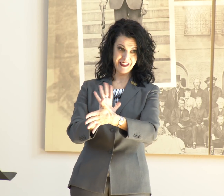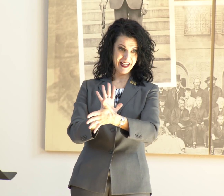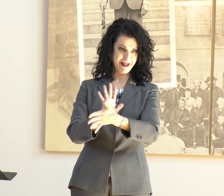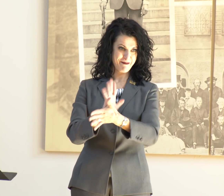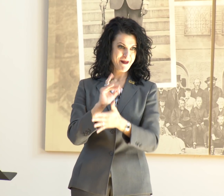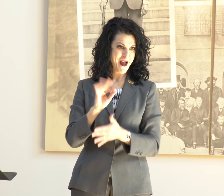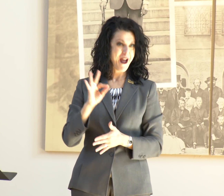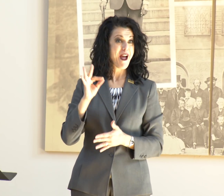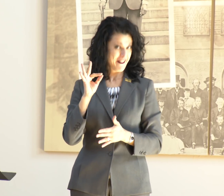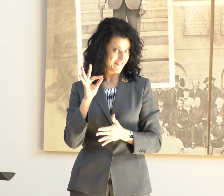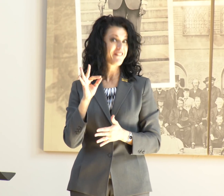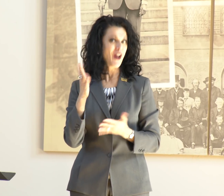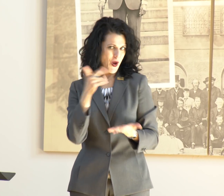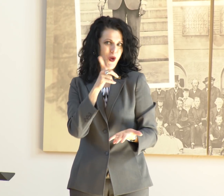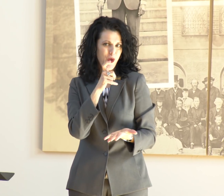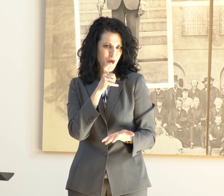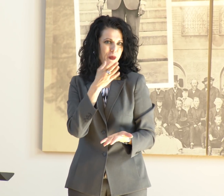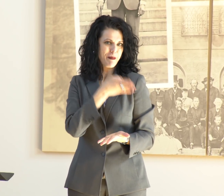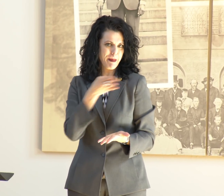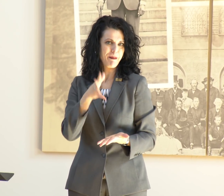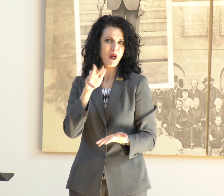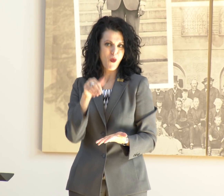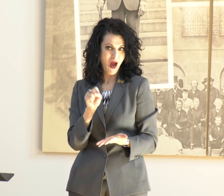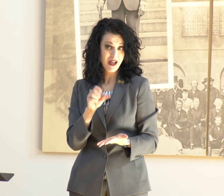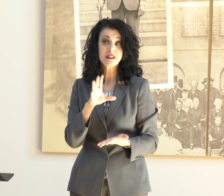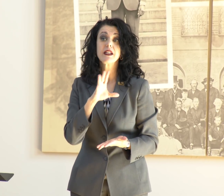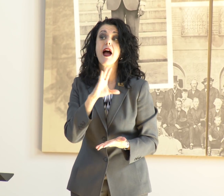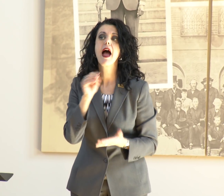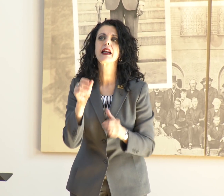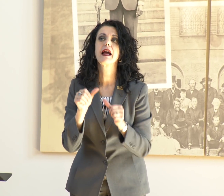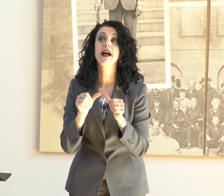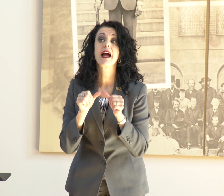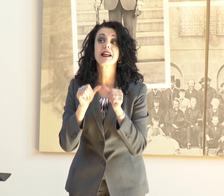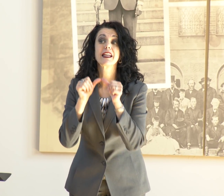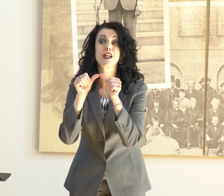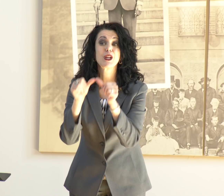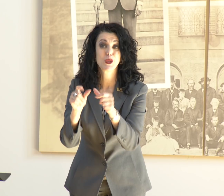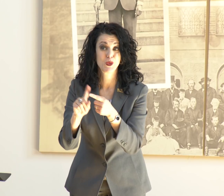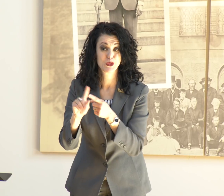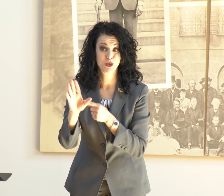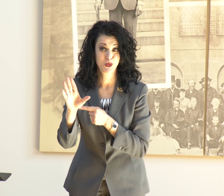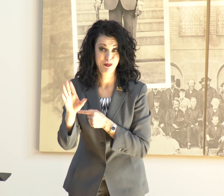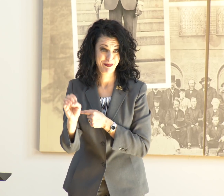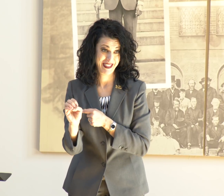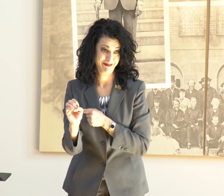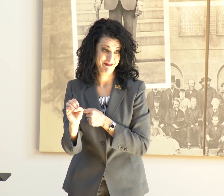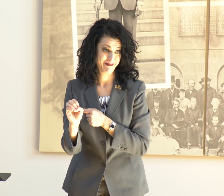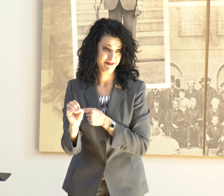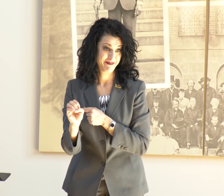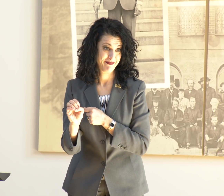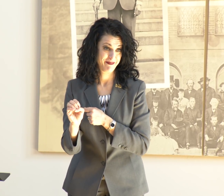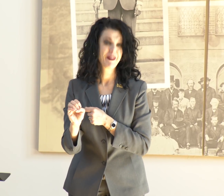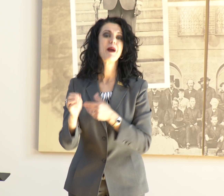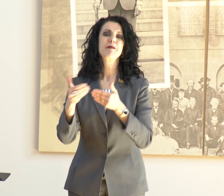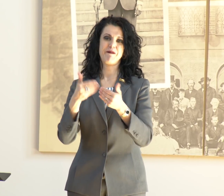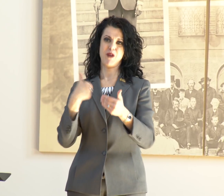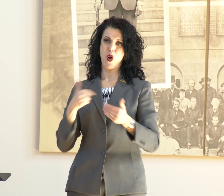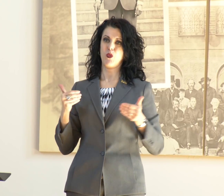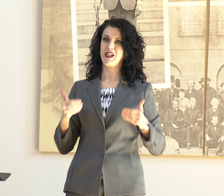With this, I'd like to give you the opportunity of watching a short collage representing the life of Bernard Bragg and who he continues